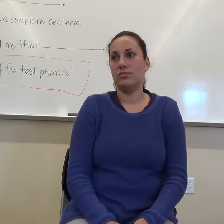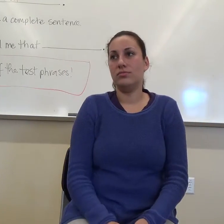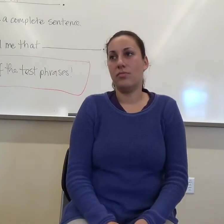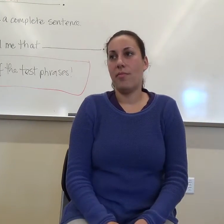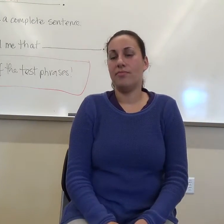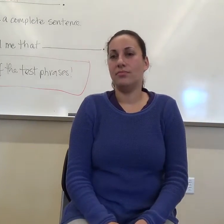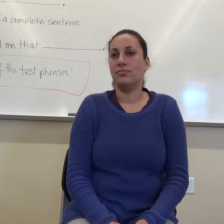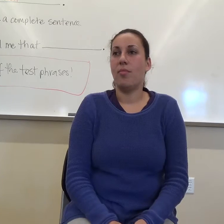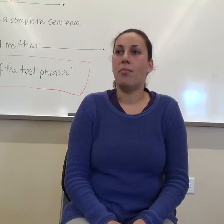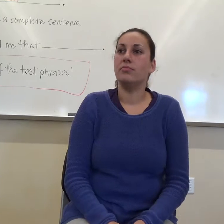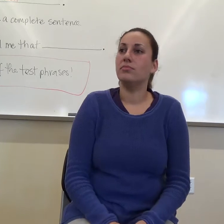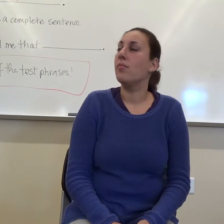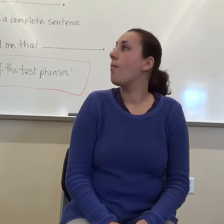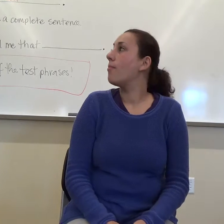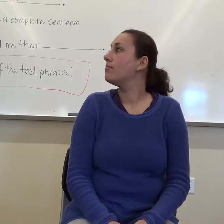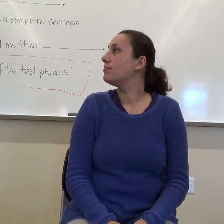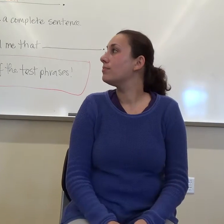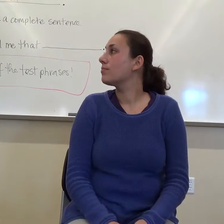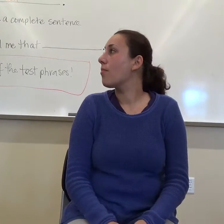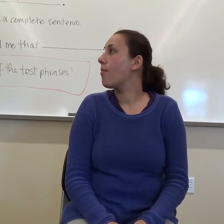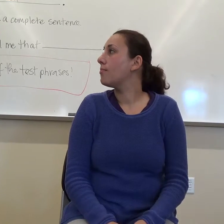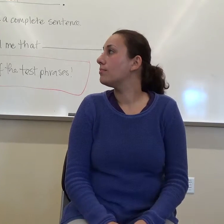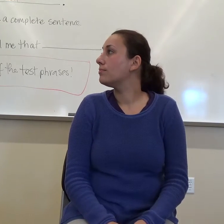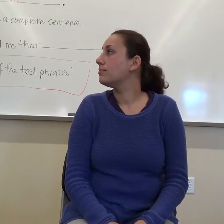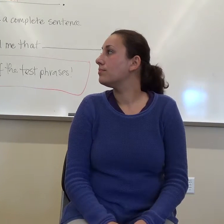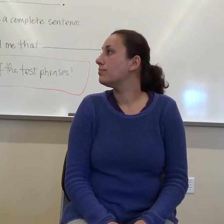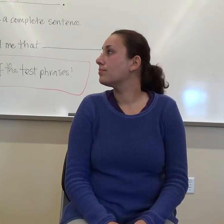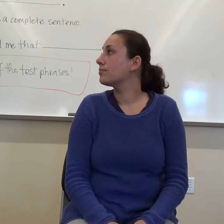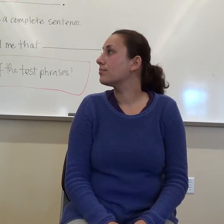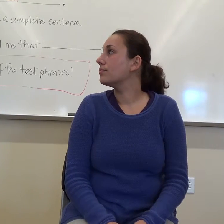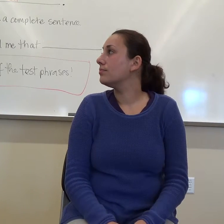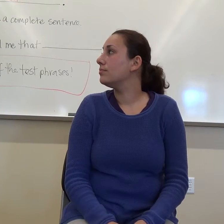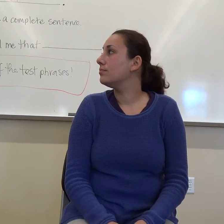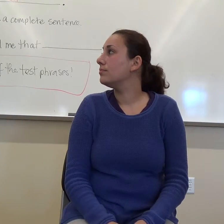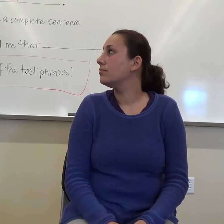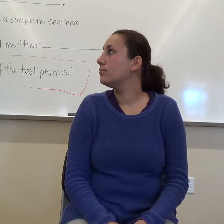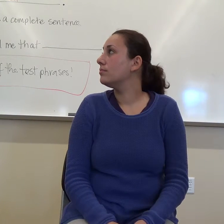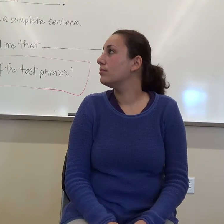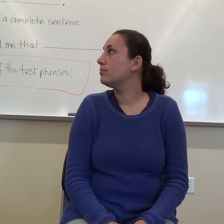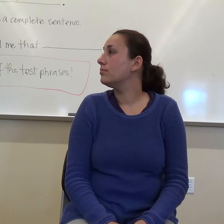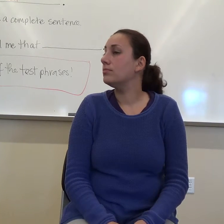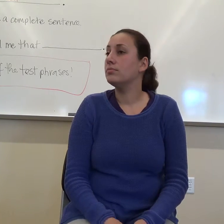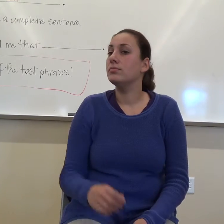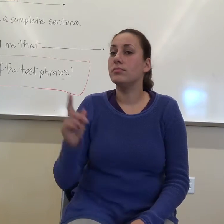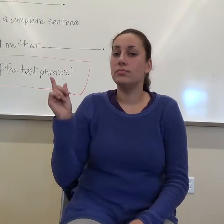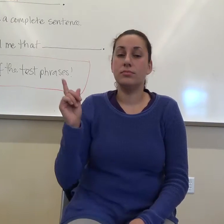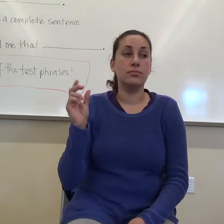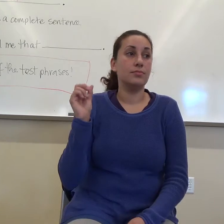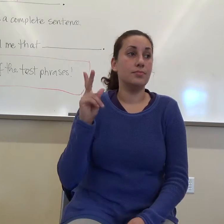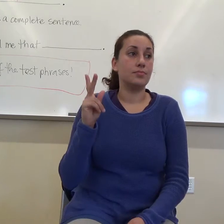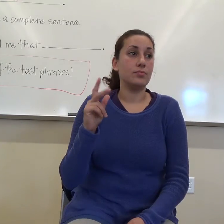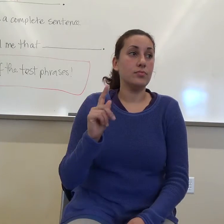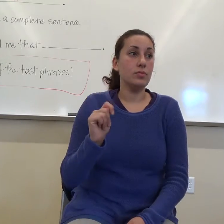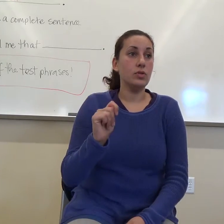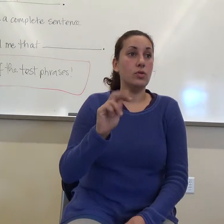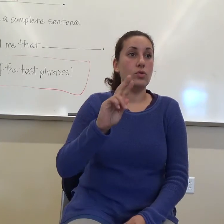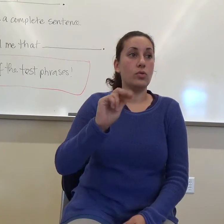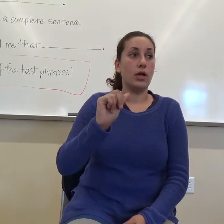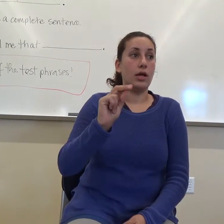furthermore. Good, okay, those are transitions. So what we're looking